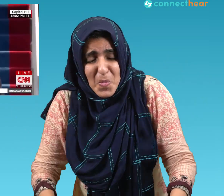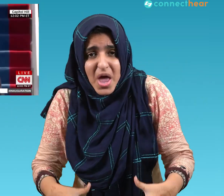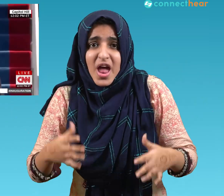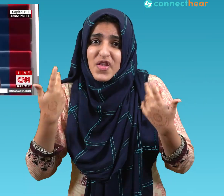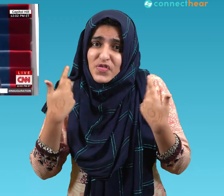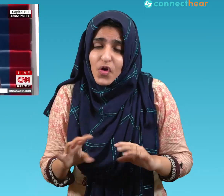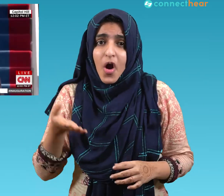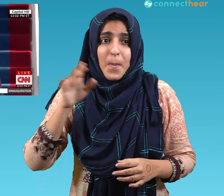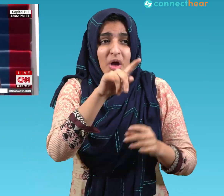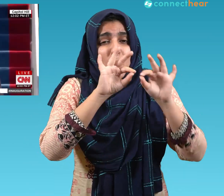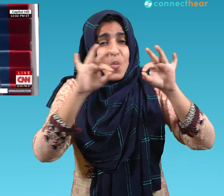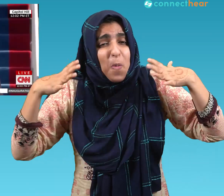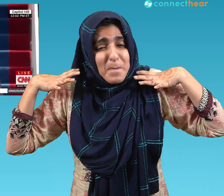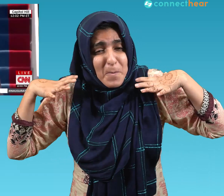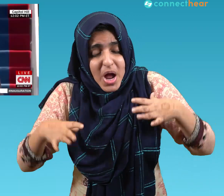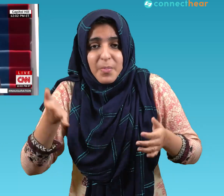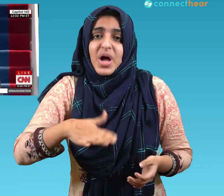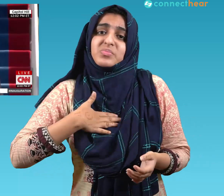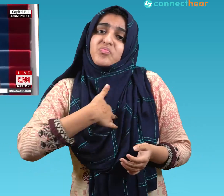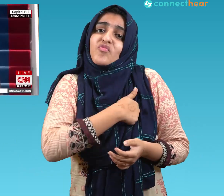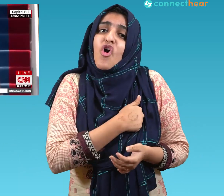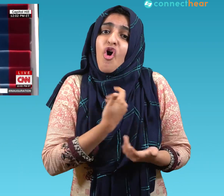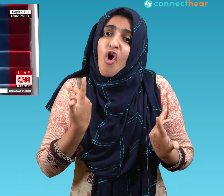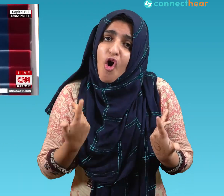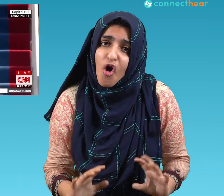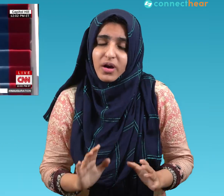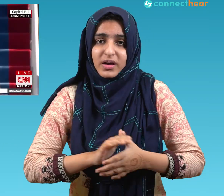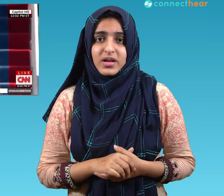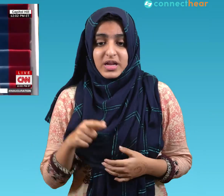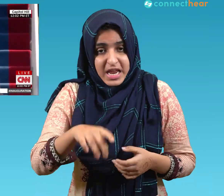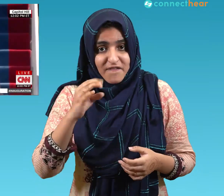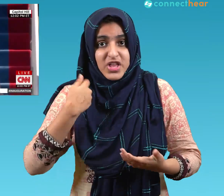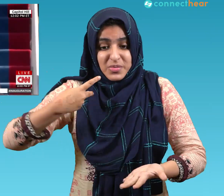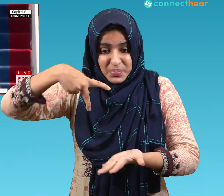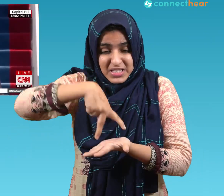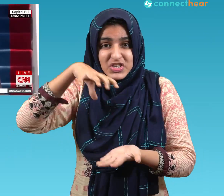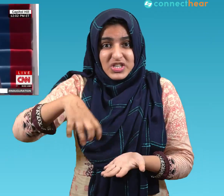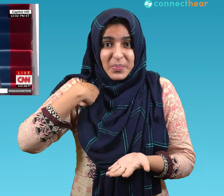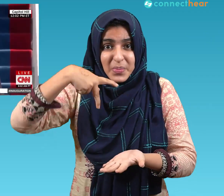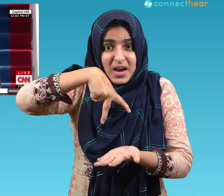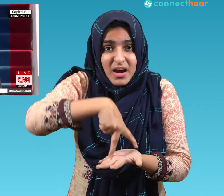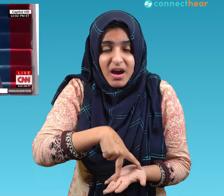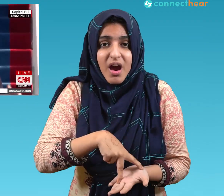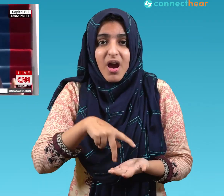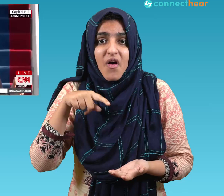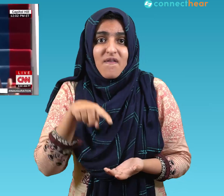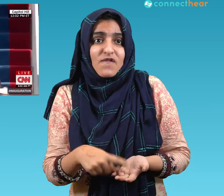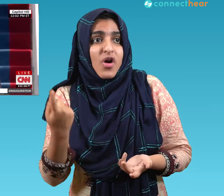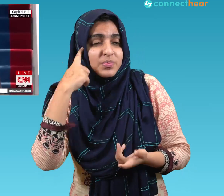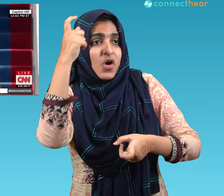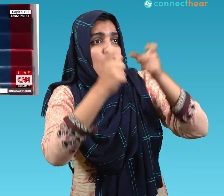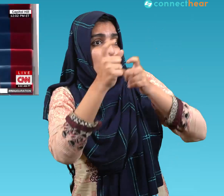of devotion rest in eternal peace. And here we stand, just days after a